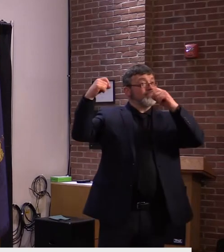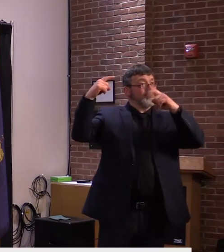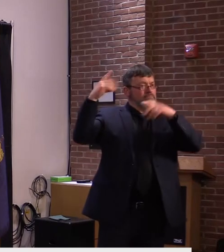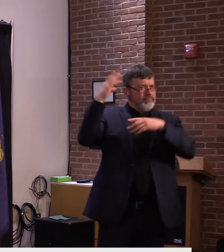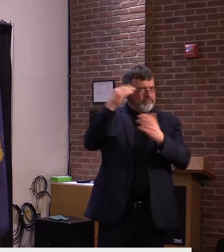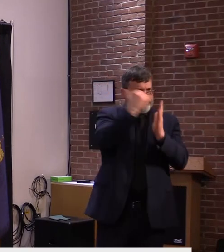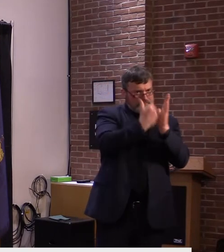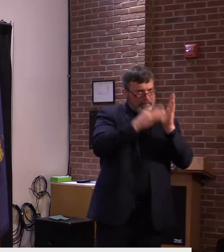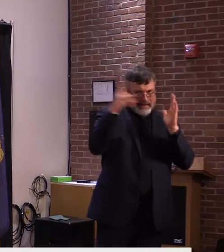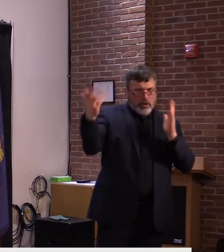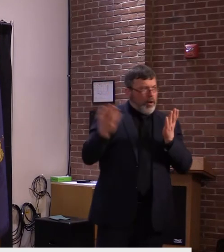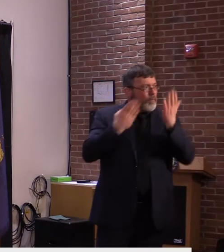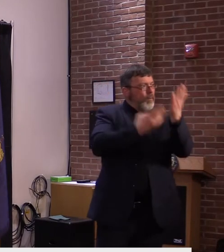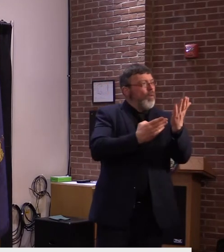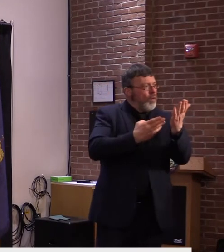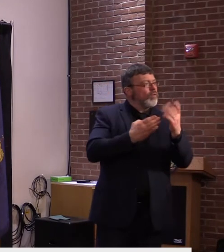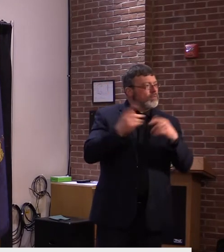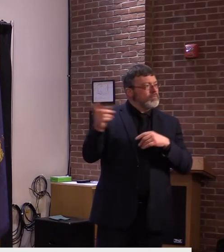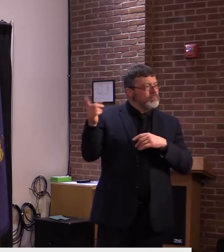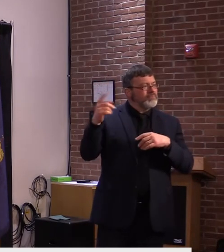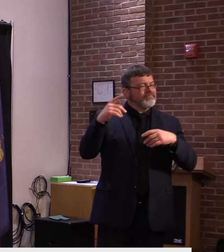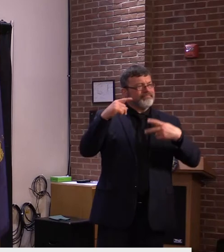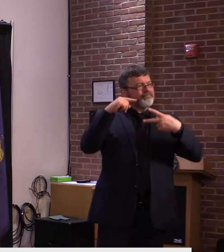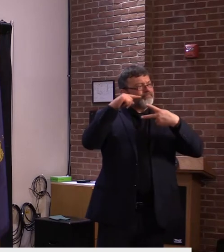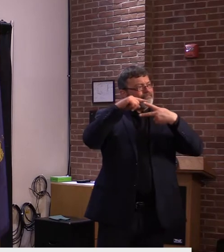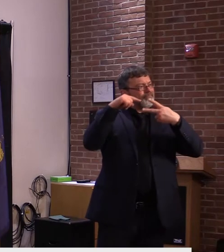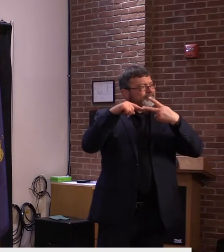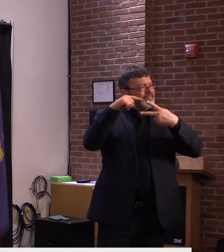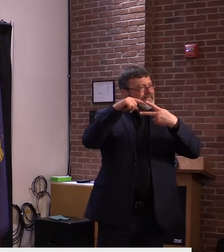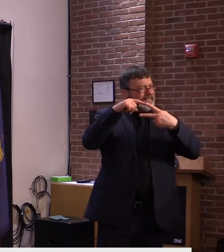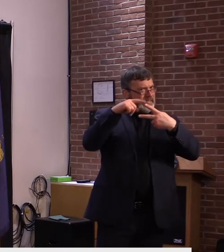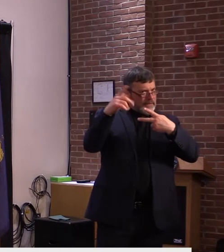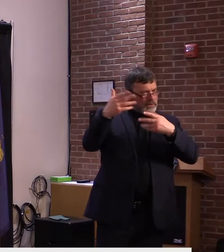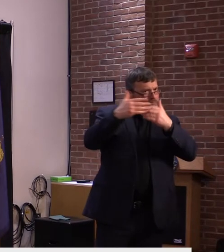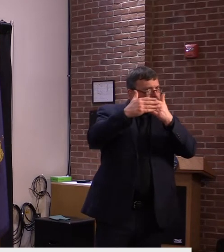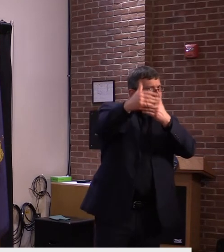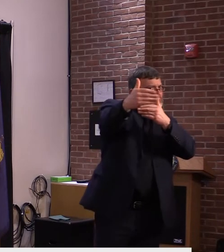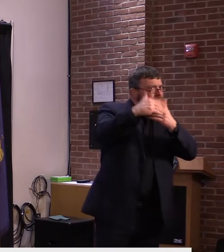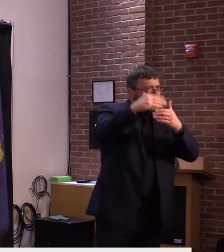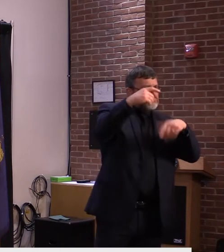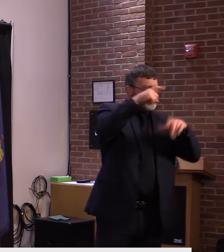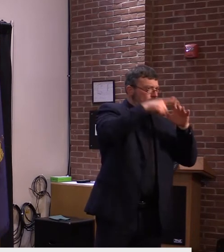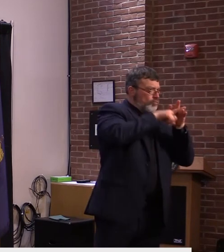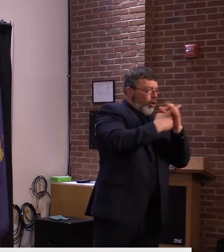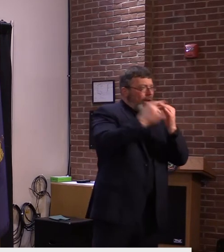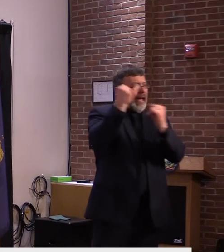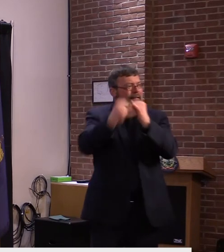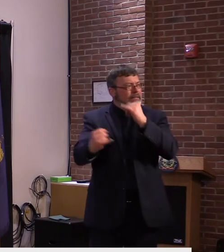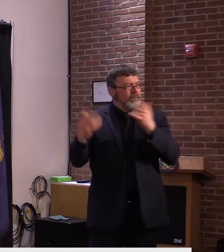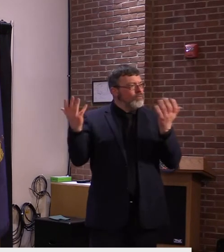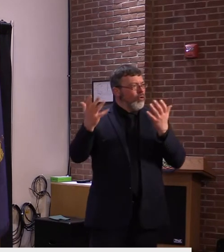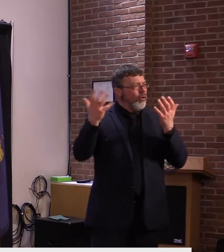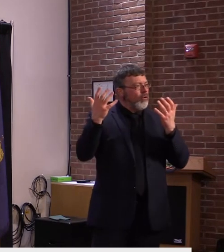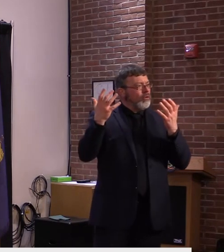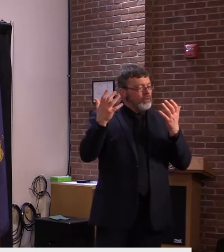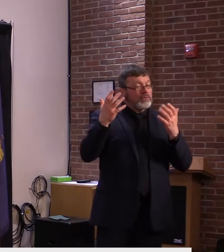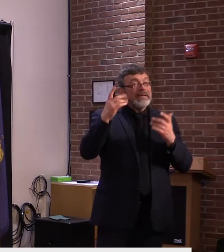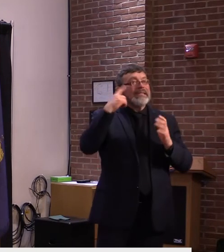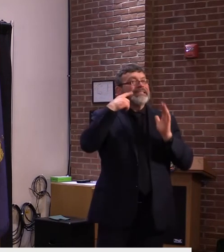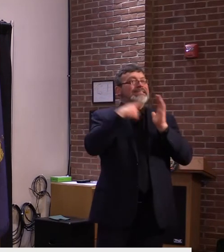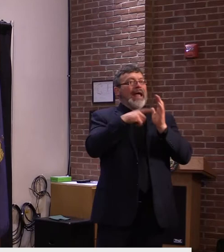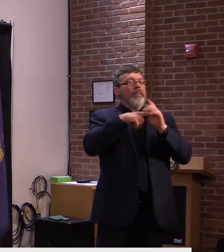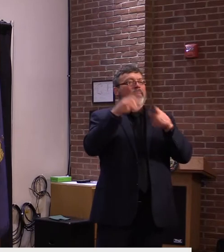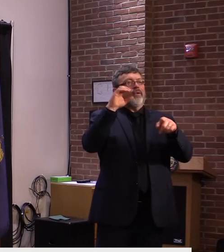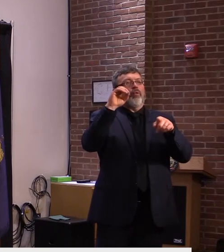I'm wondering two things. One about the timeline of when people, say, in Orange County might expect better cell service.